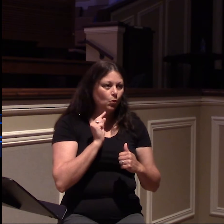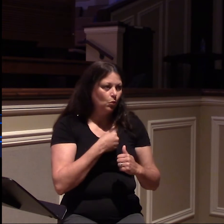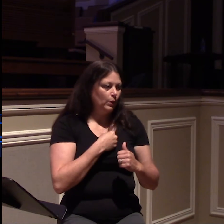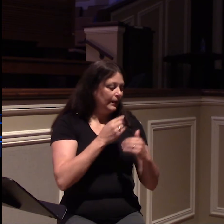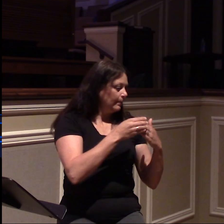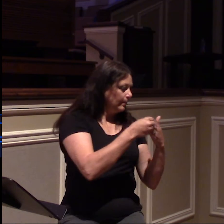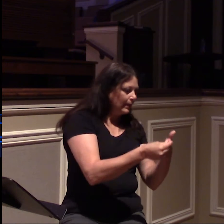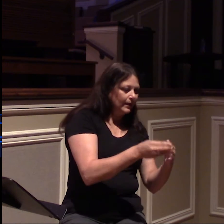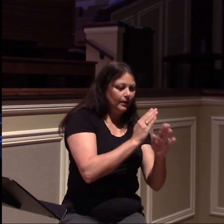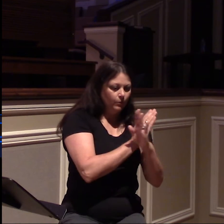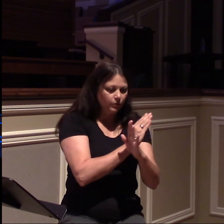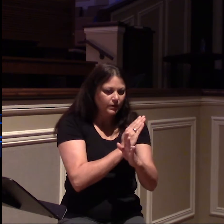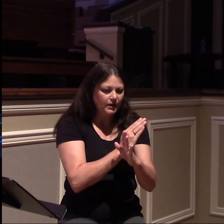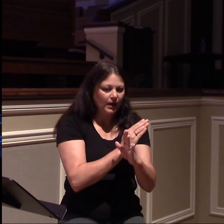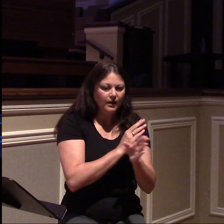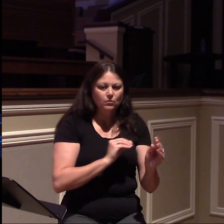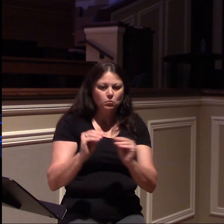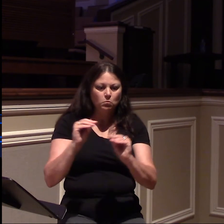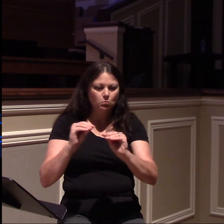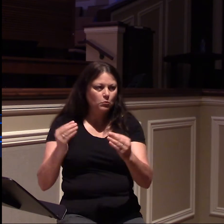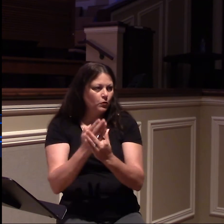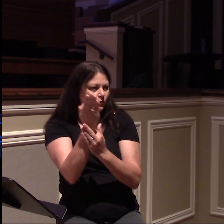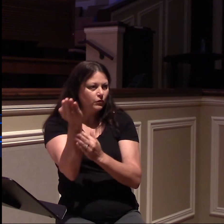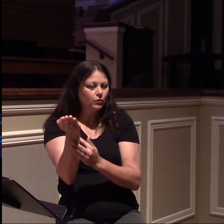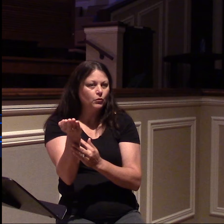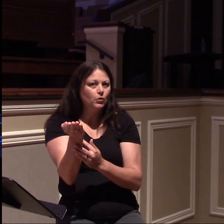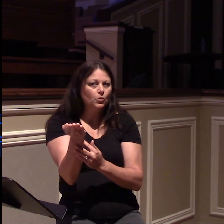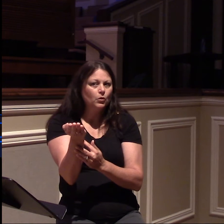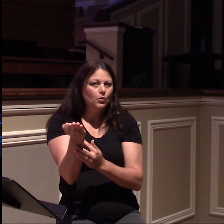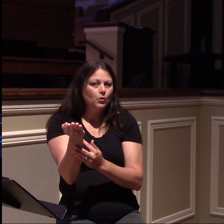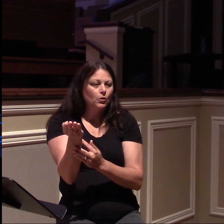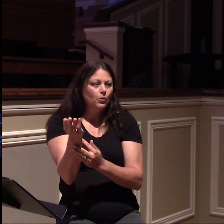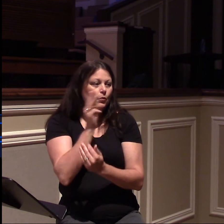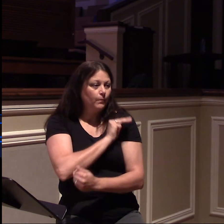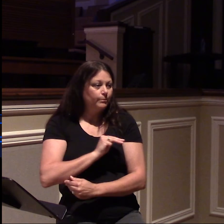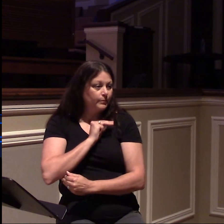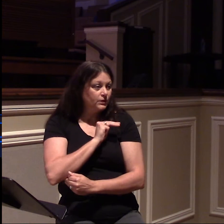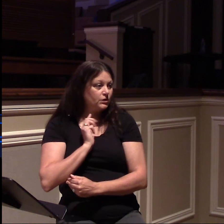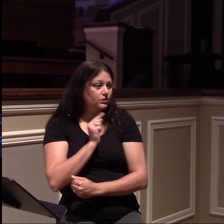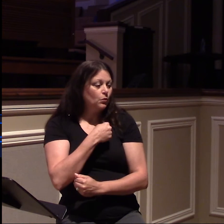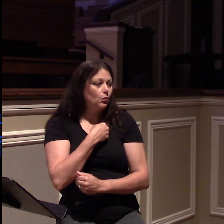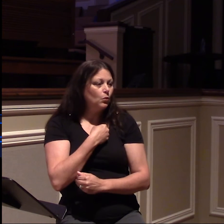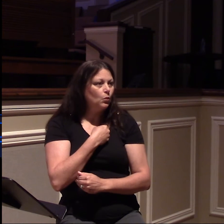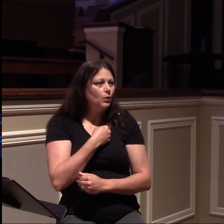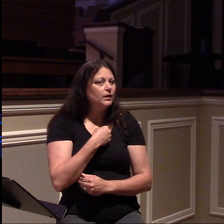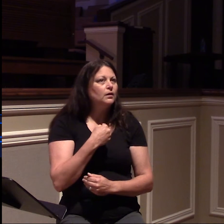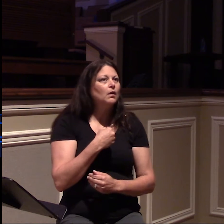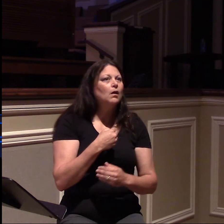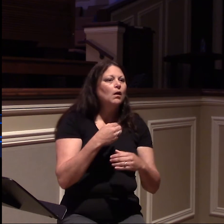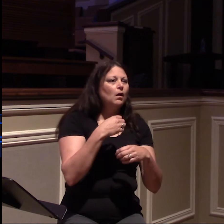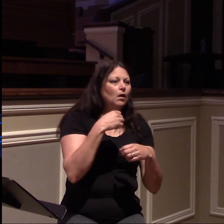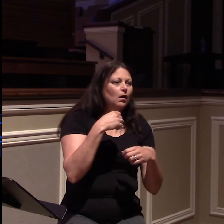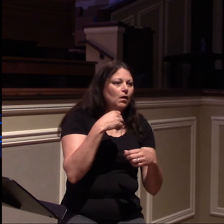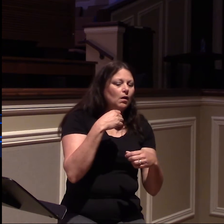we move outward in mission. So we are made as image bearers. God puts